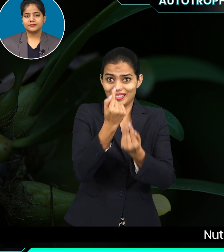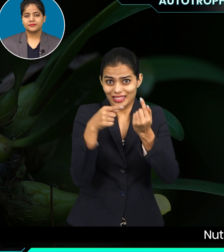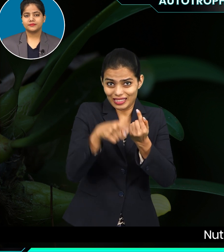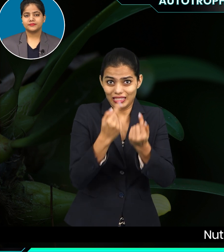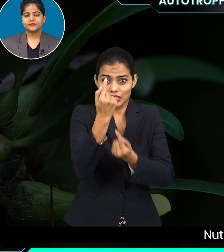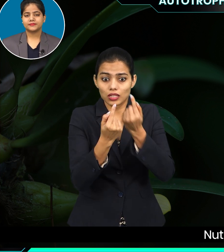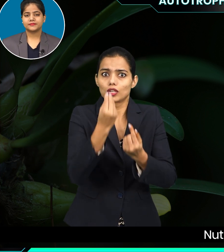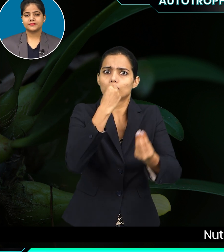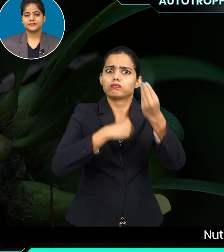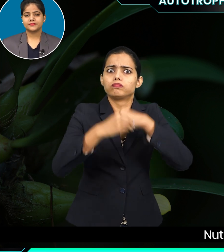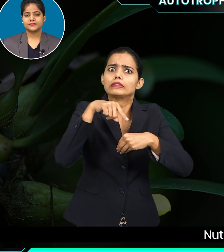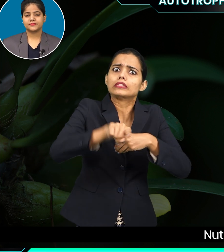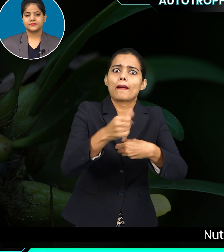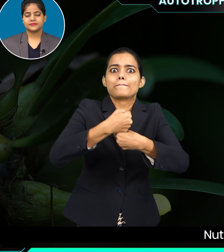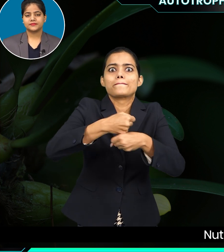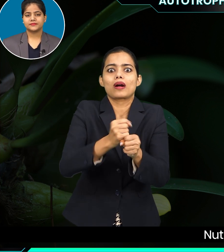nutrition,